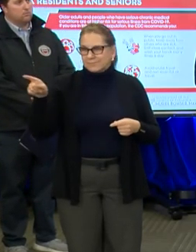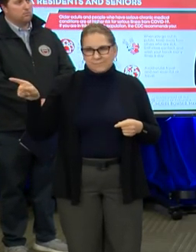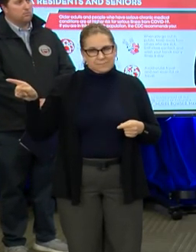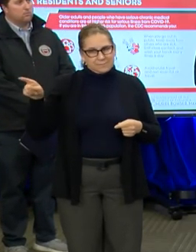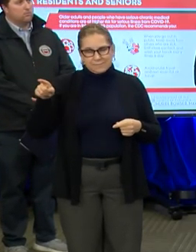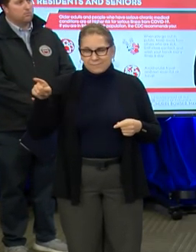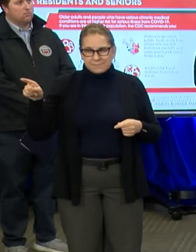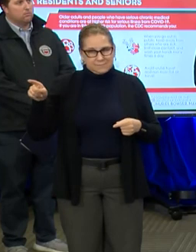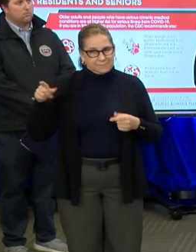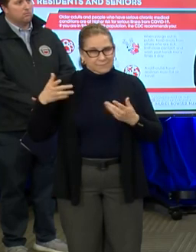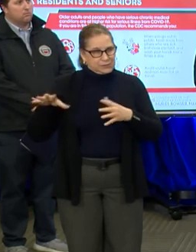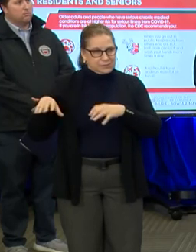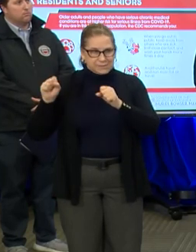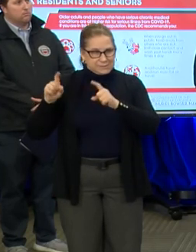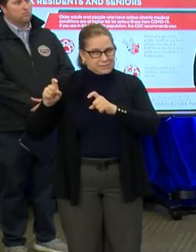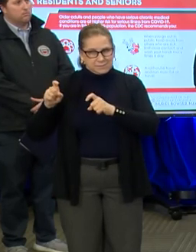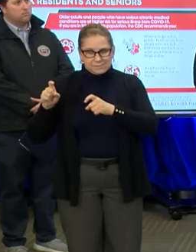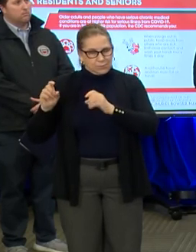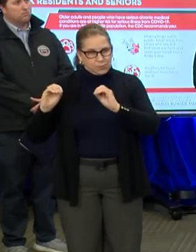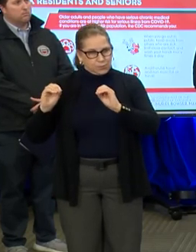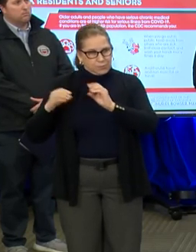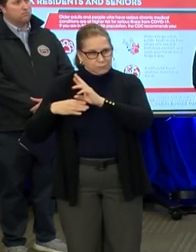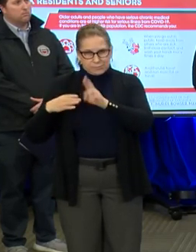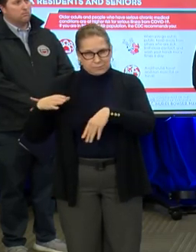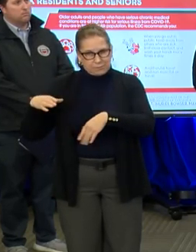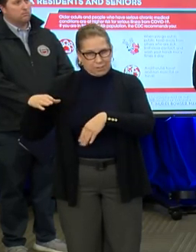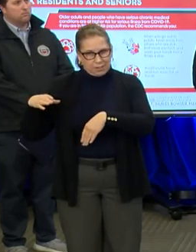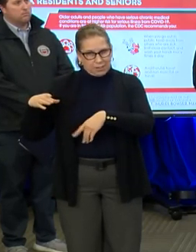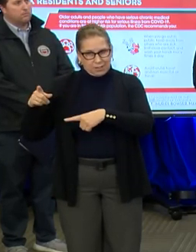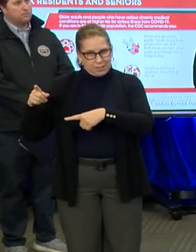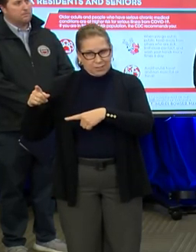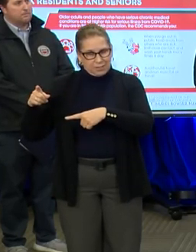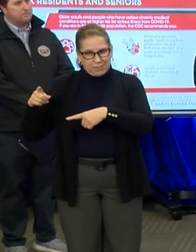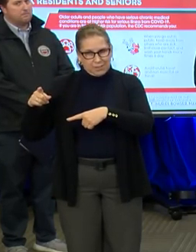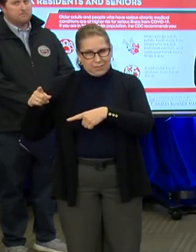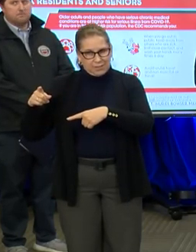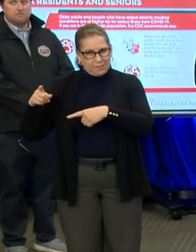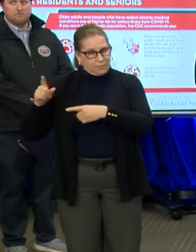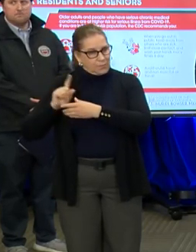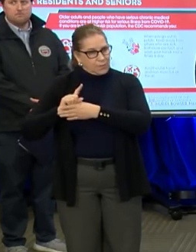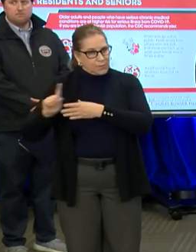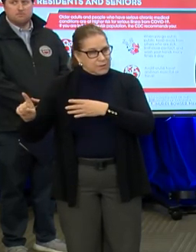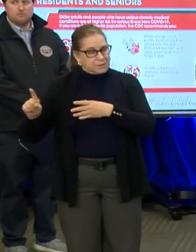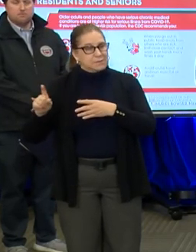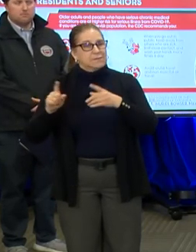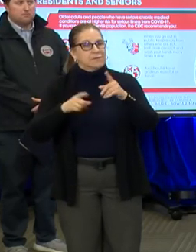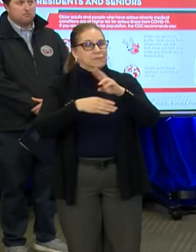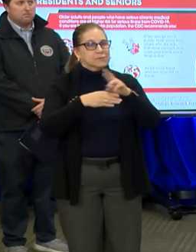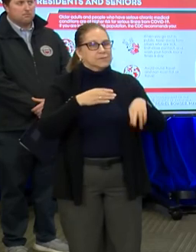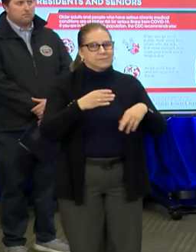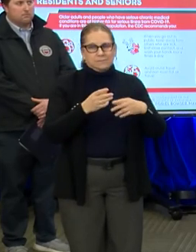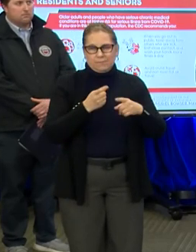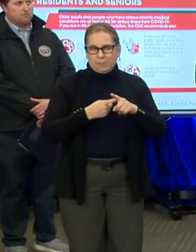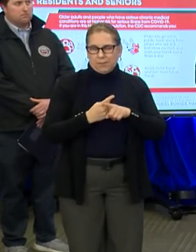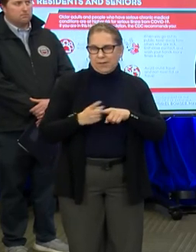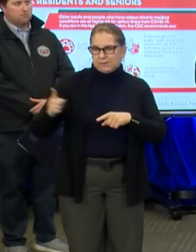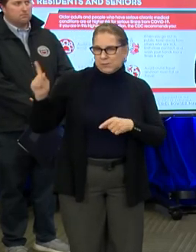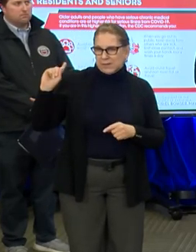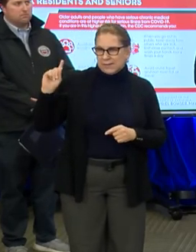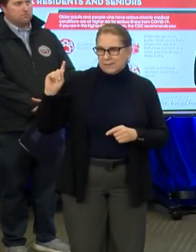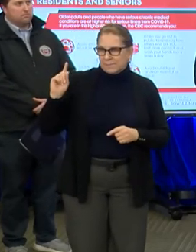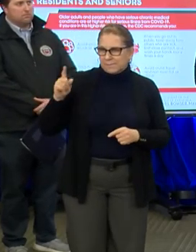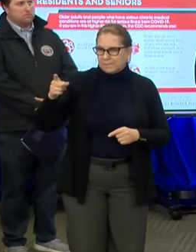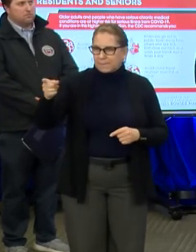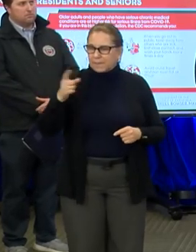even 2 days prior. Those tests could be more than a week old. What is the DC number today? Pardon? What is the